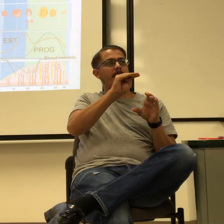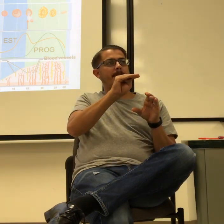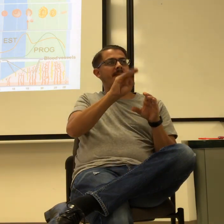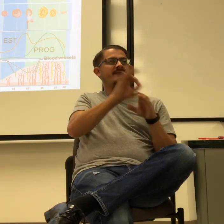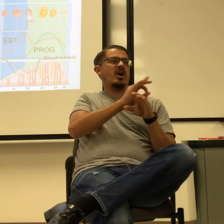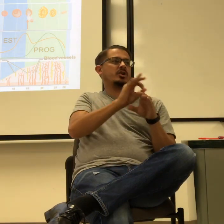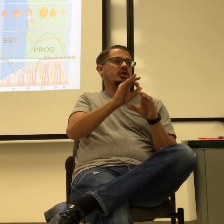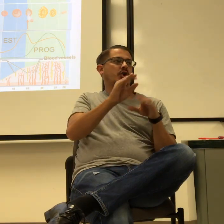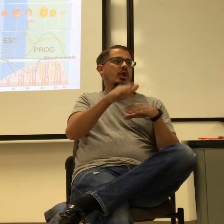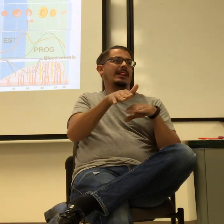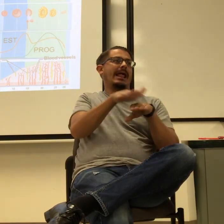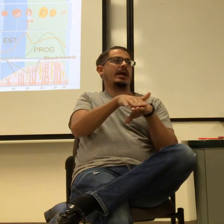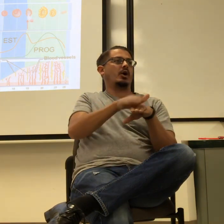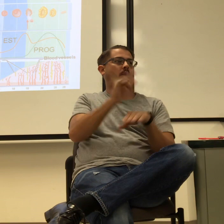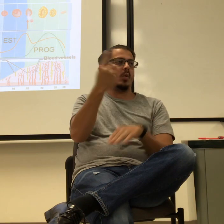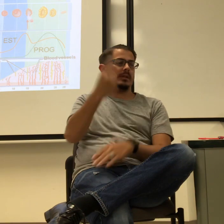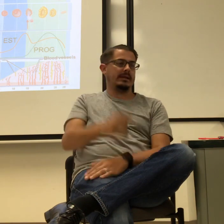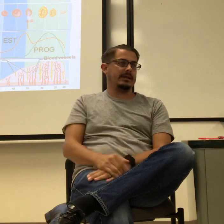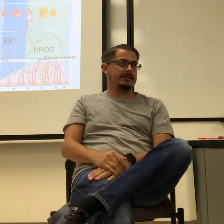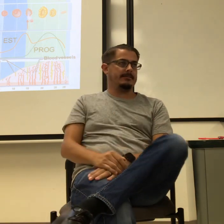Functional layer only.